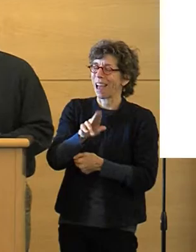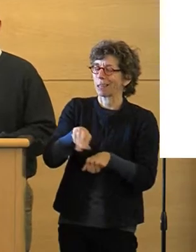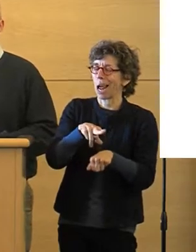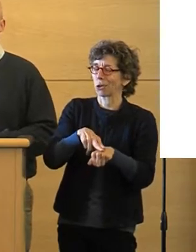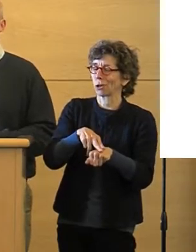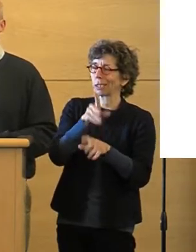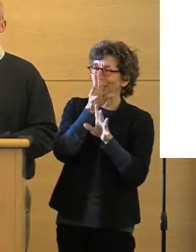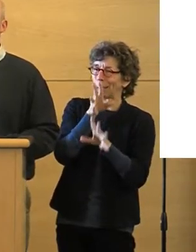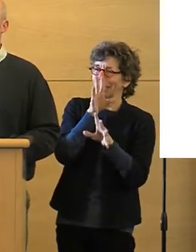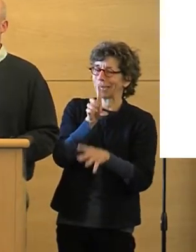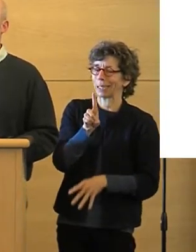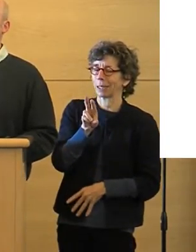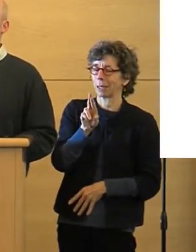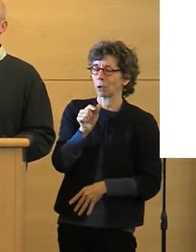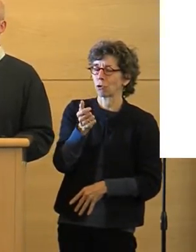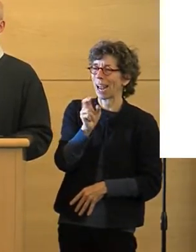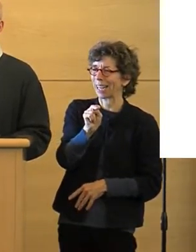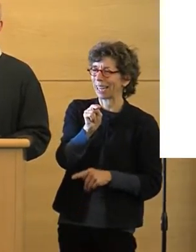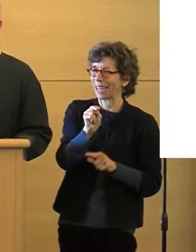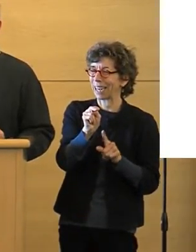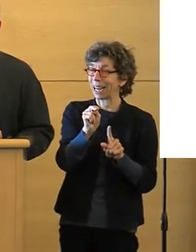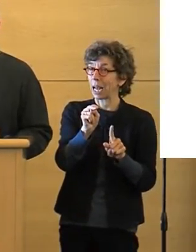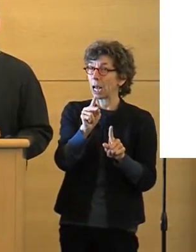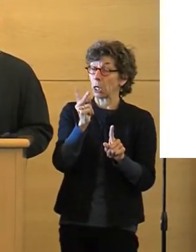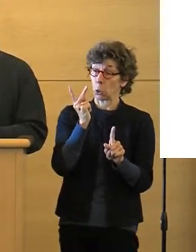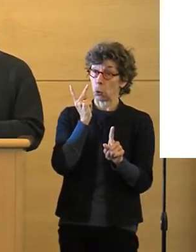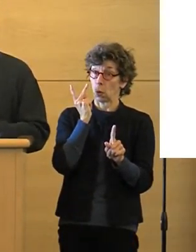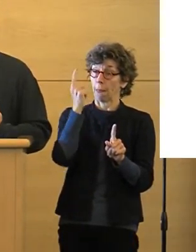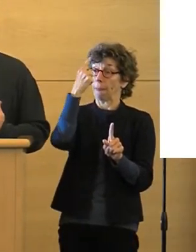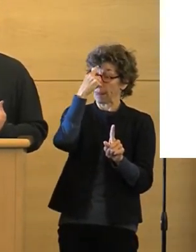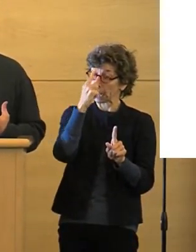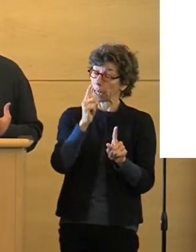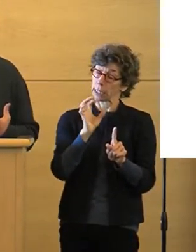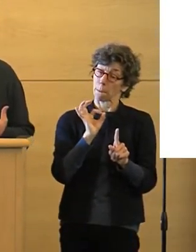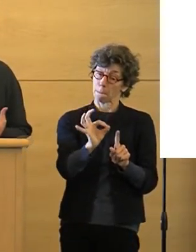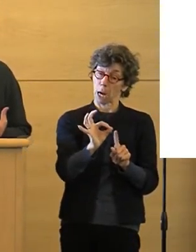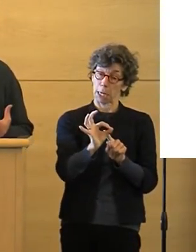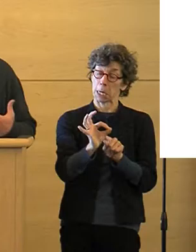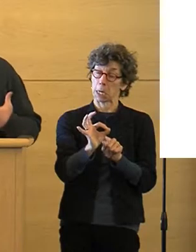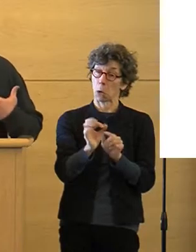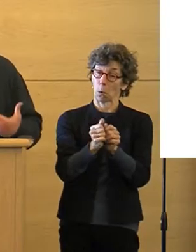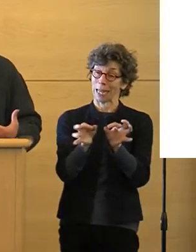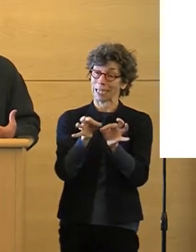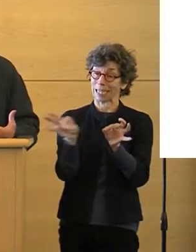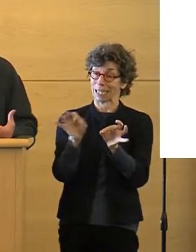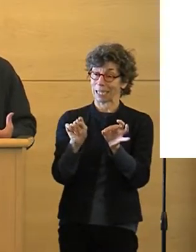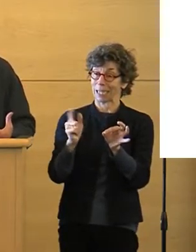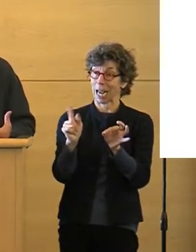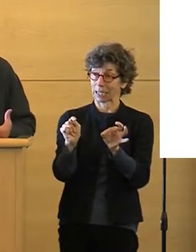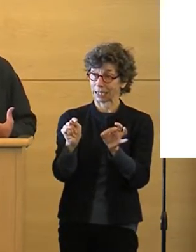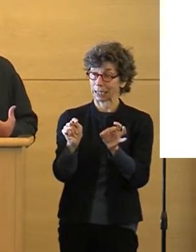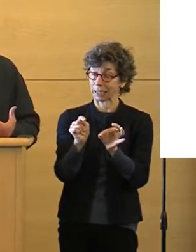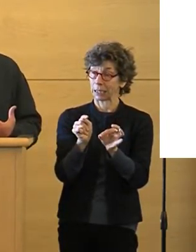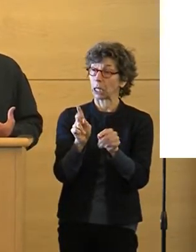not historically done a good job, but in version 13, they did add some support for